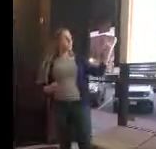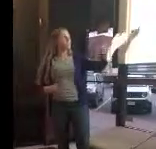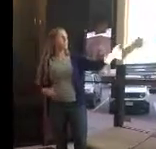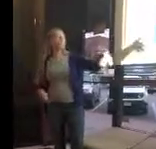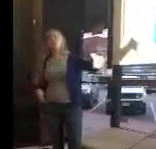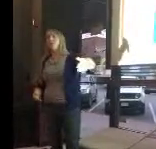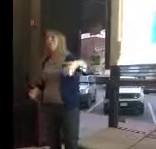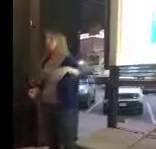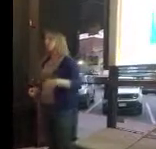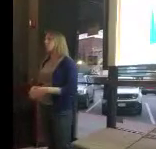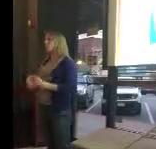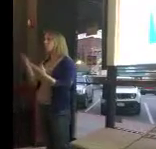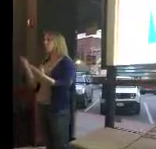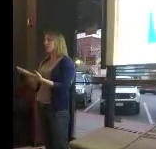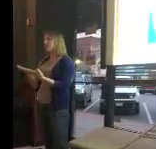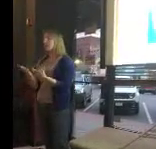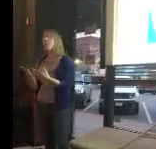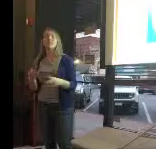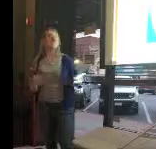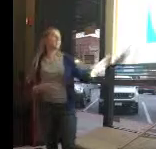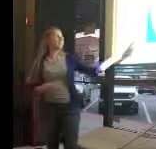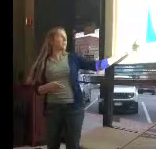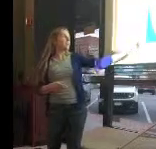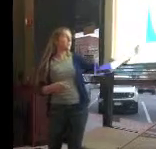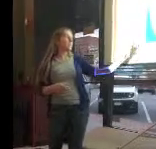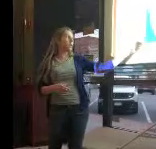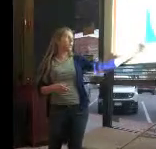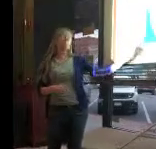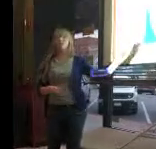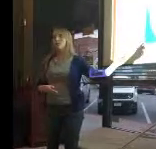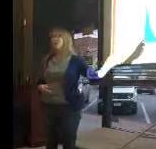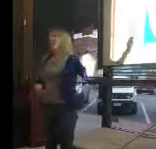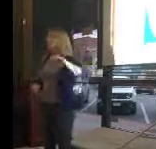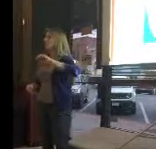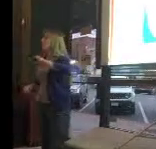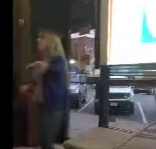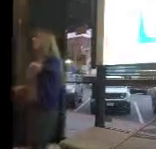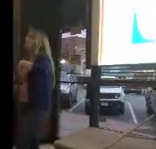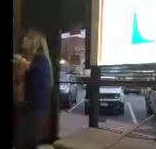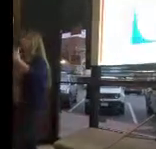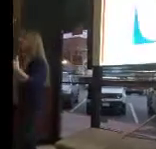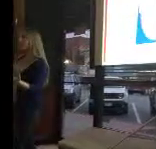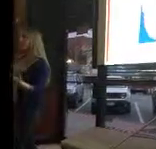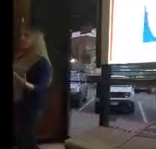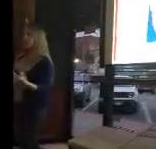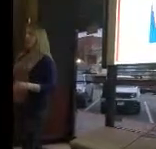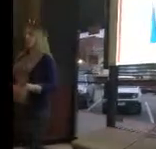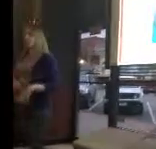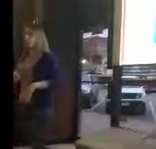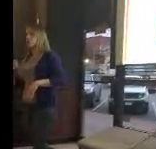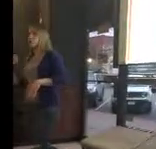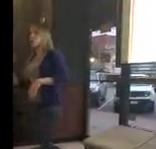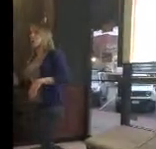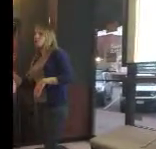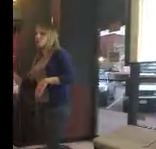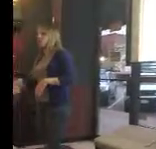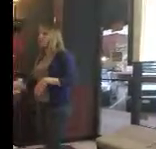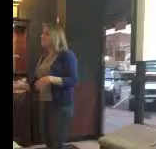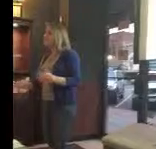still assume it follows log normal, we're just missing some parts here, and this is kind of where all the mystery happens. We don't know if those are actually 0, if they're just really small and we can't see them,